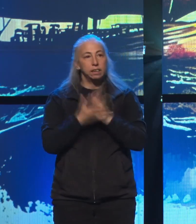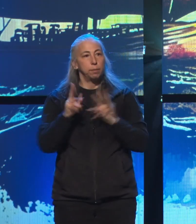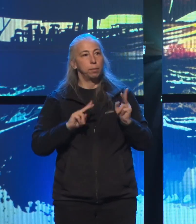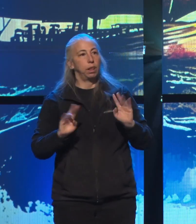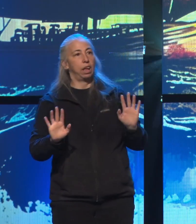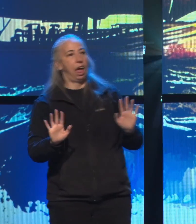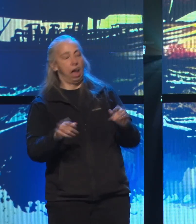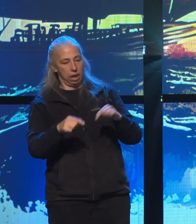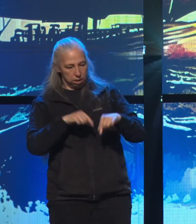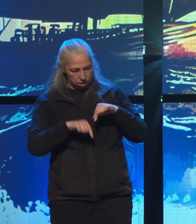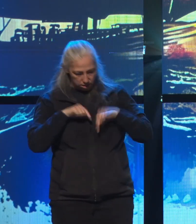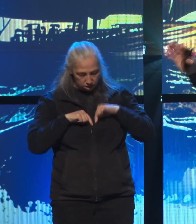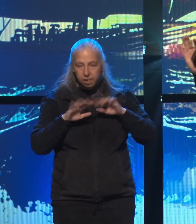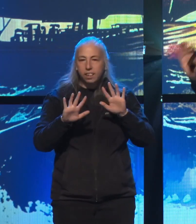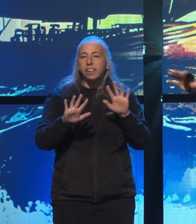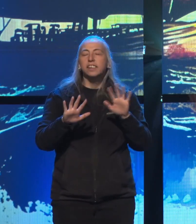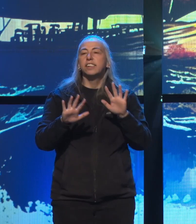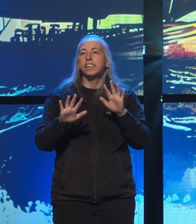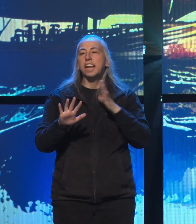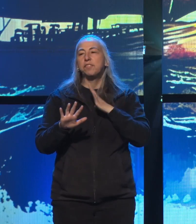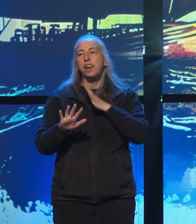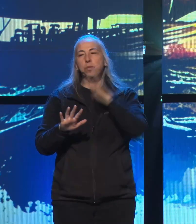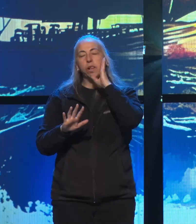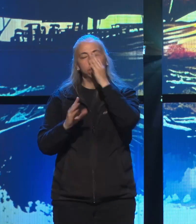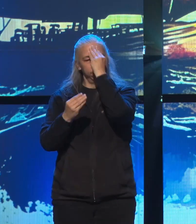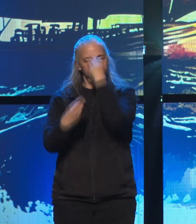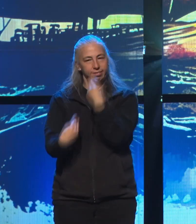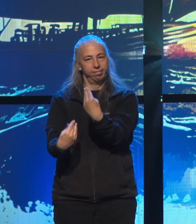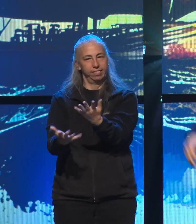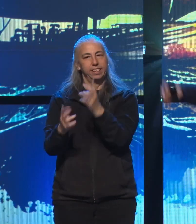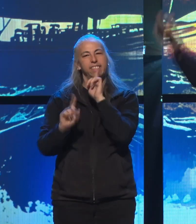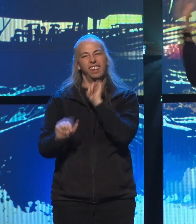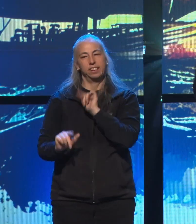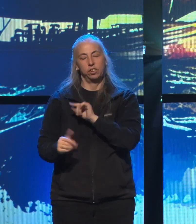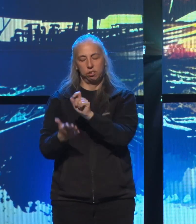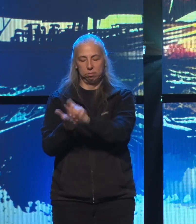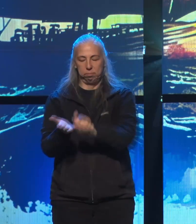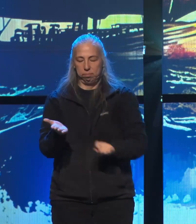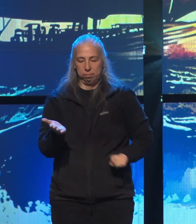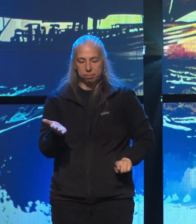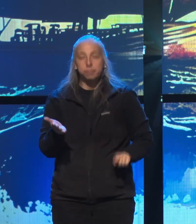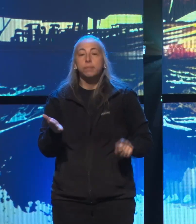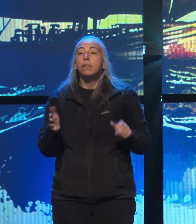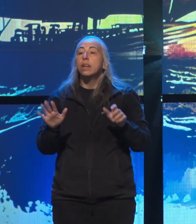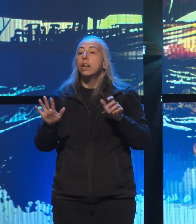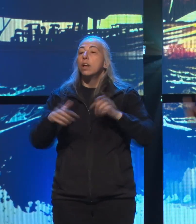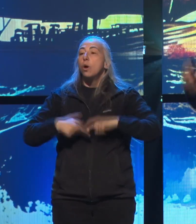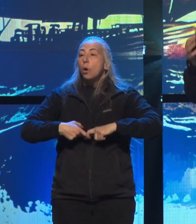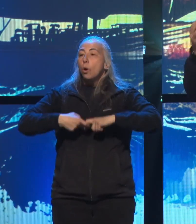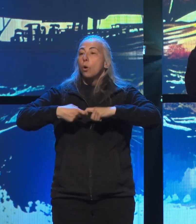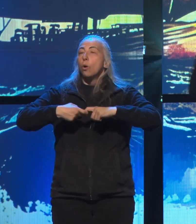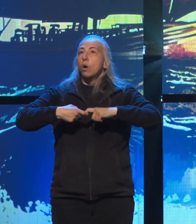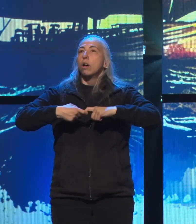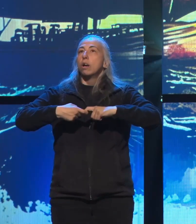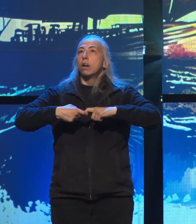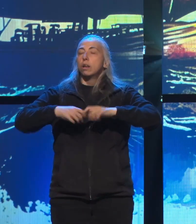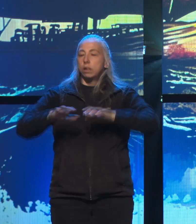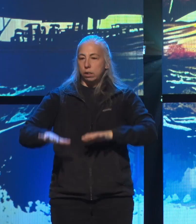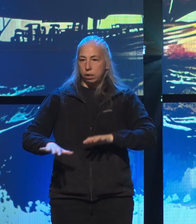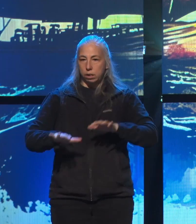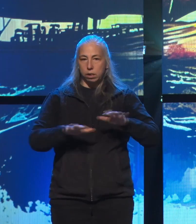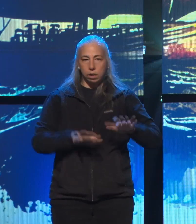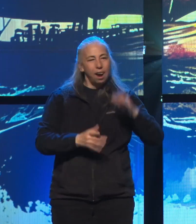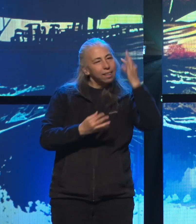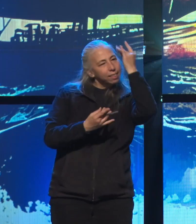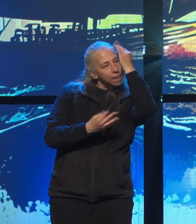see Ryan afterwards, make sure I get these other fill-ins. We'll get them to you. But just take a breath and think about the lyrics